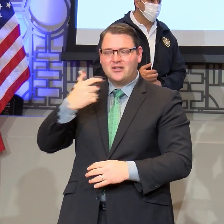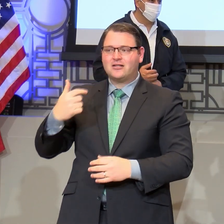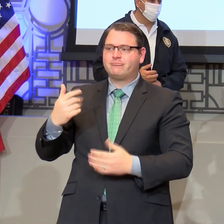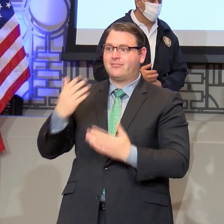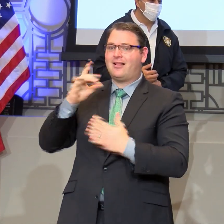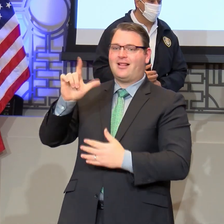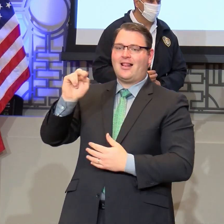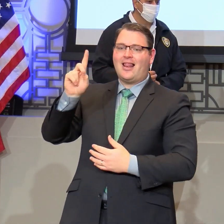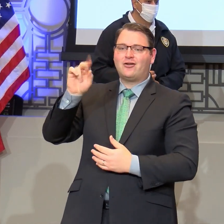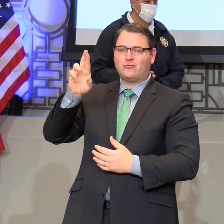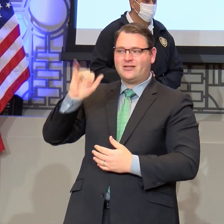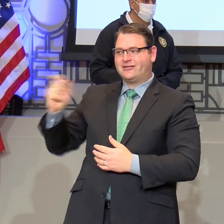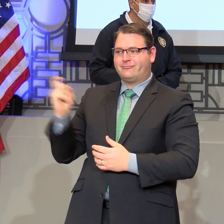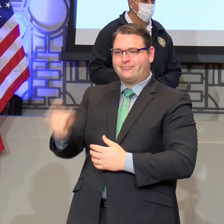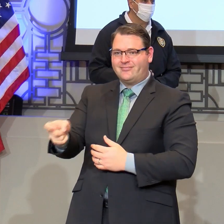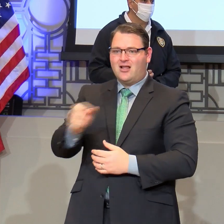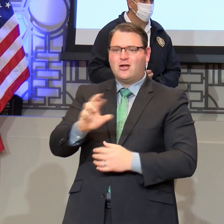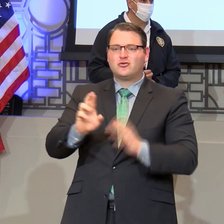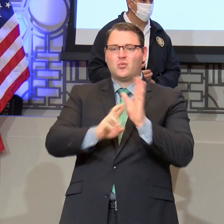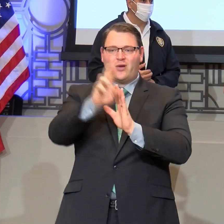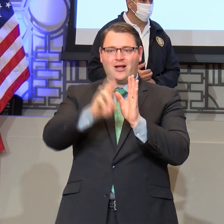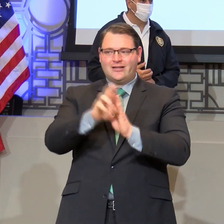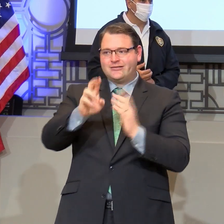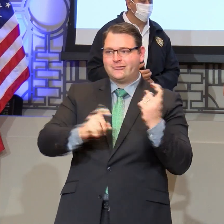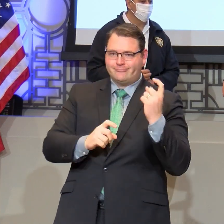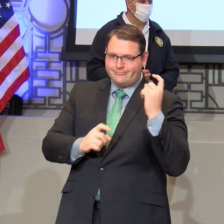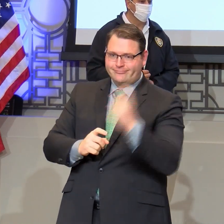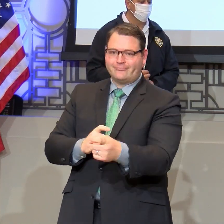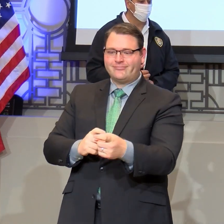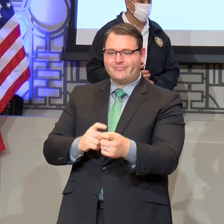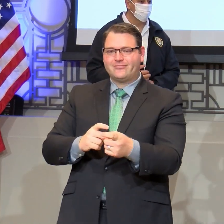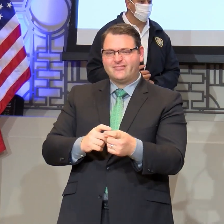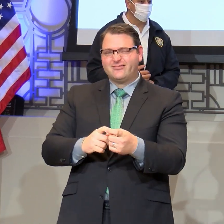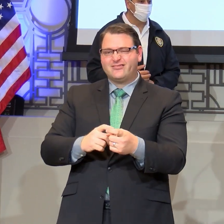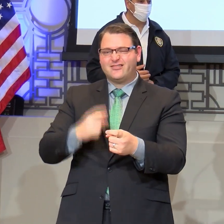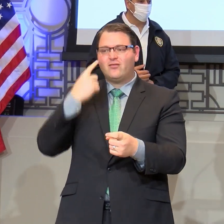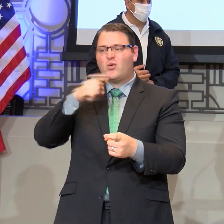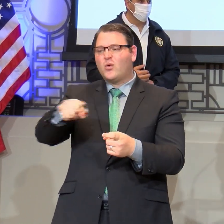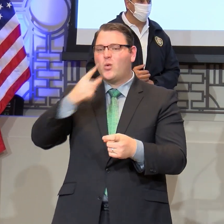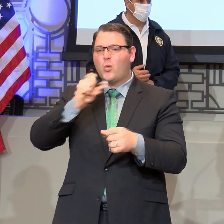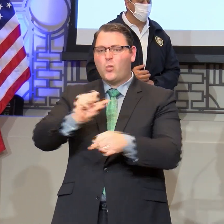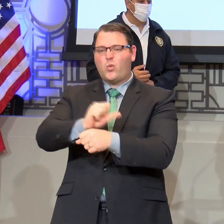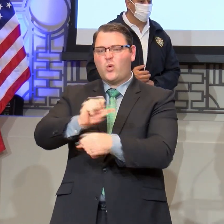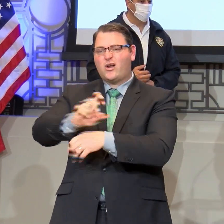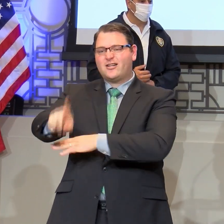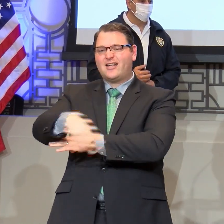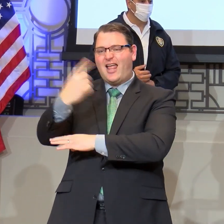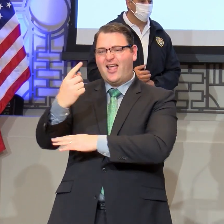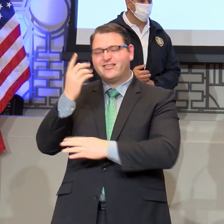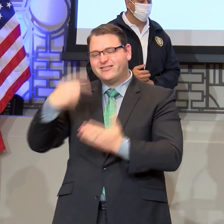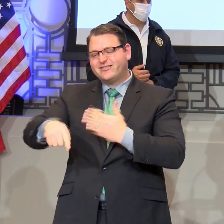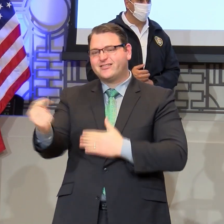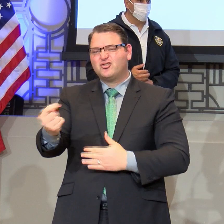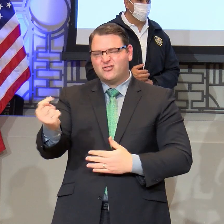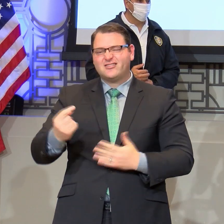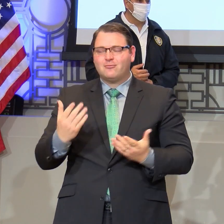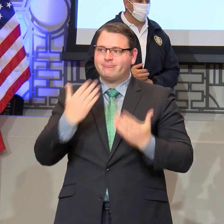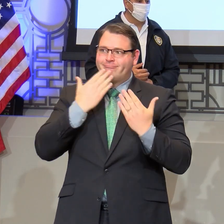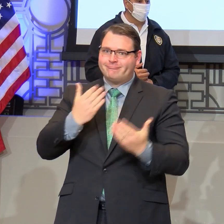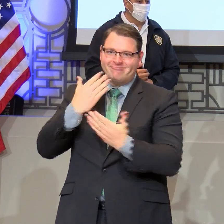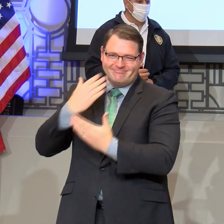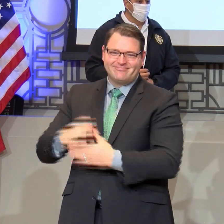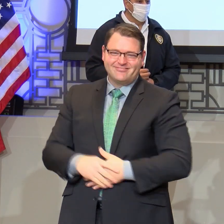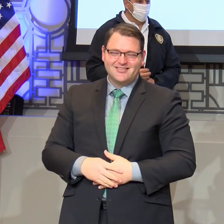us with that, and then the Rockets that will help us with day shift on Tuesday. The one thing that I forgot to mention, Mayor, that we talked about this morning